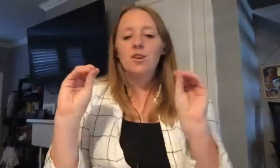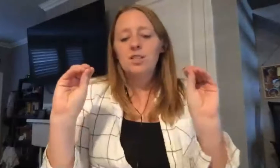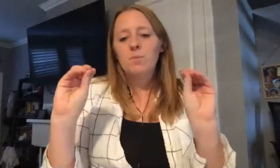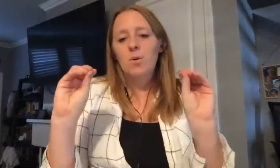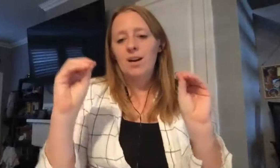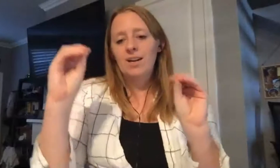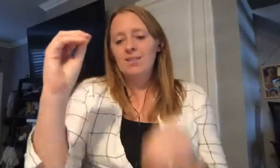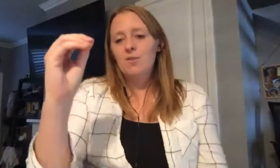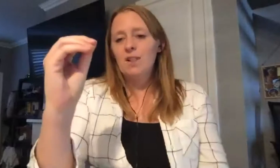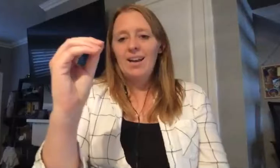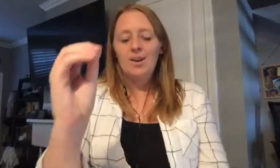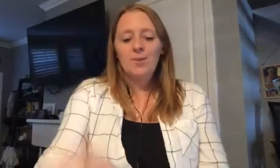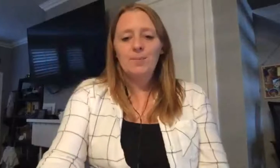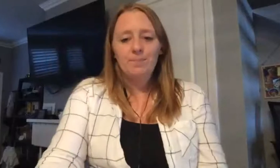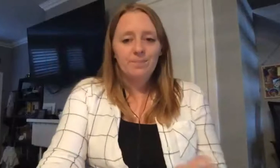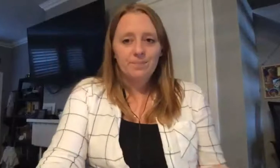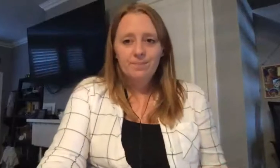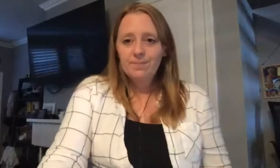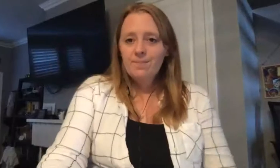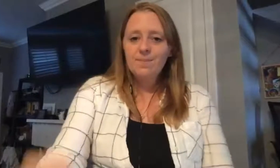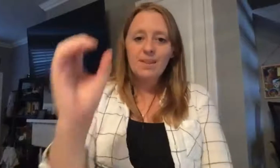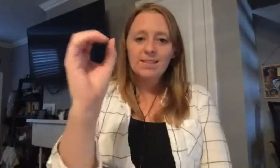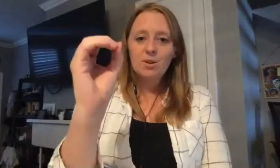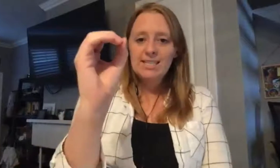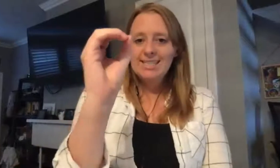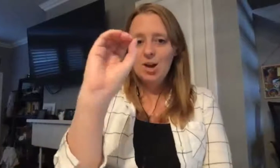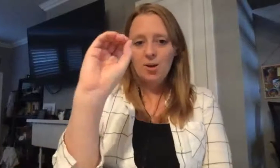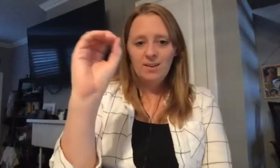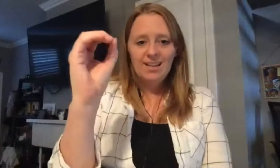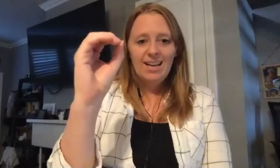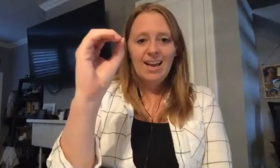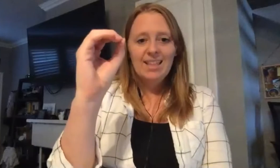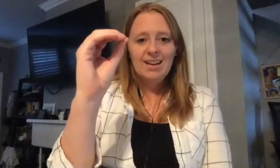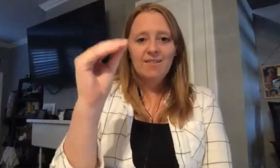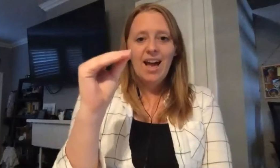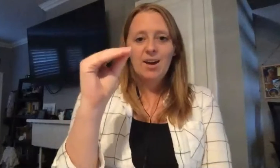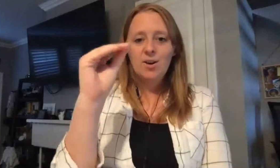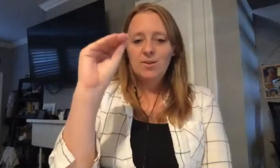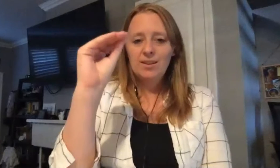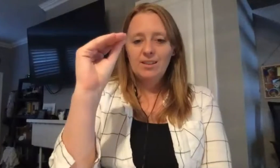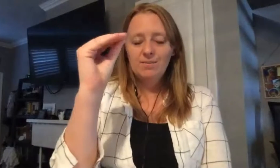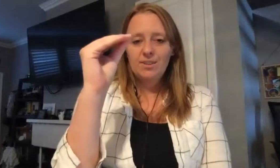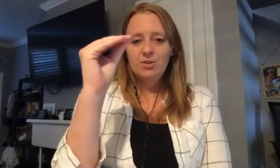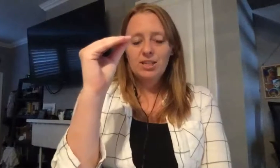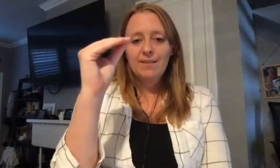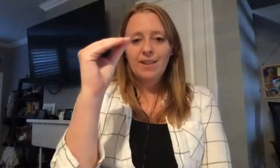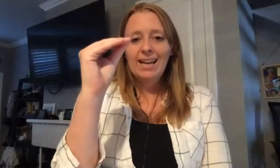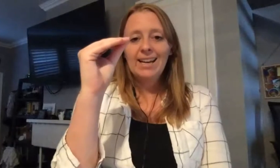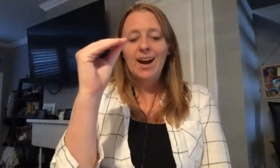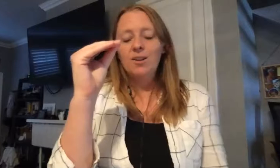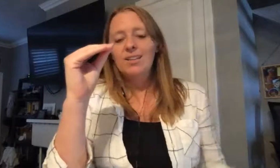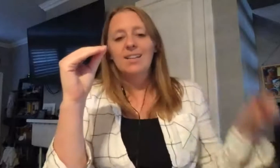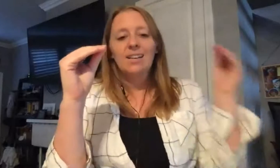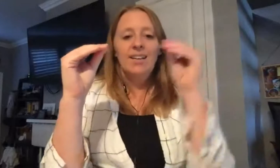So first is more. And so flat O. So this is an O. And then a flat O, you just kind of flatten